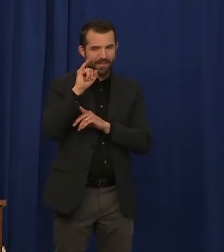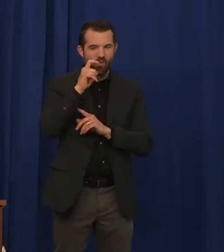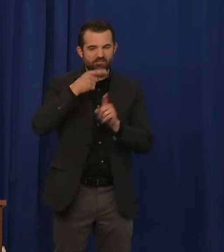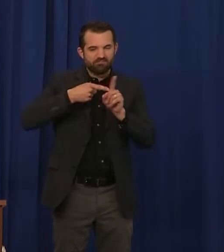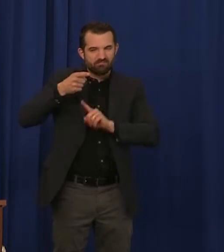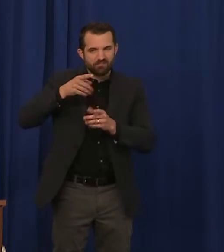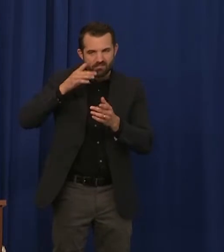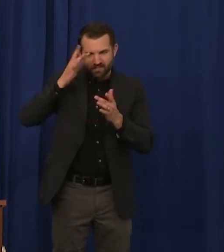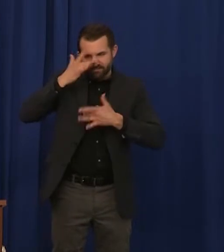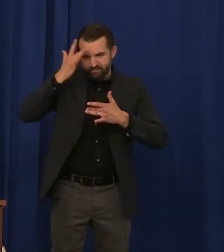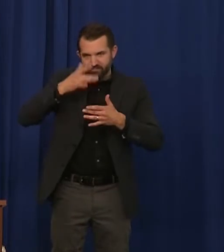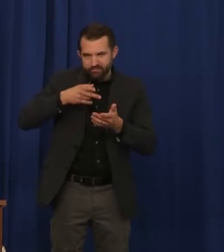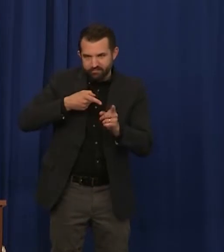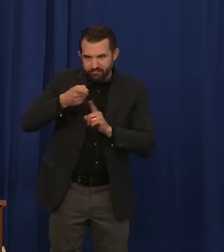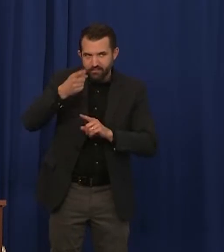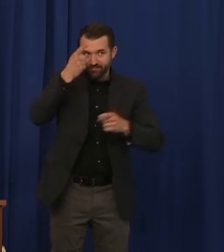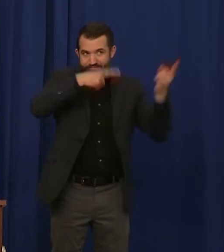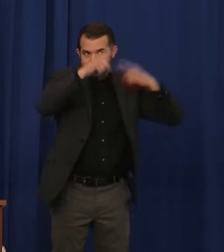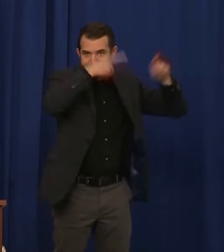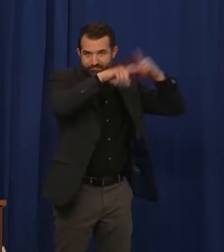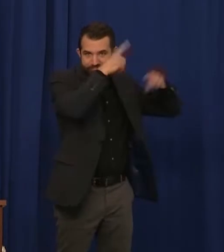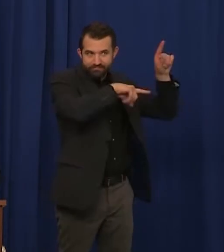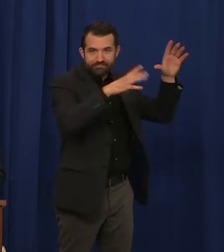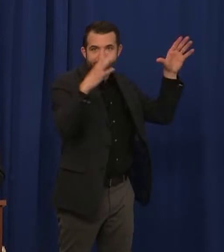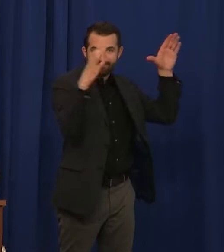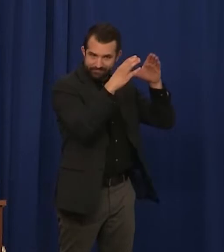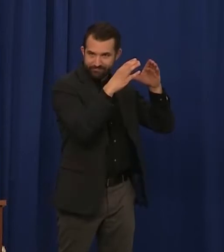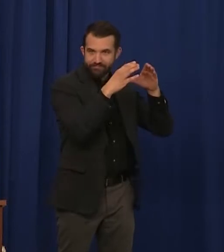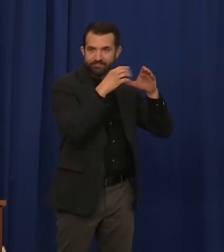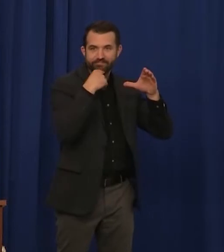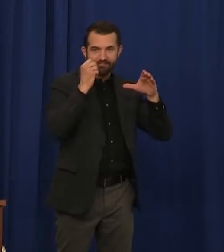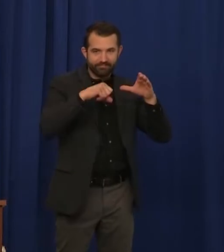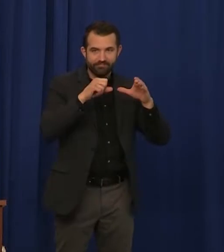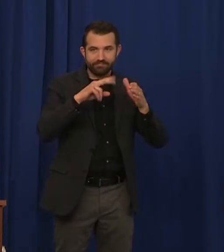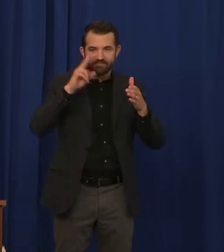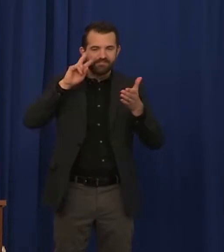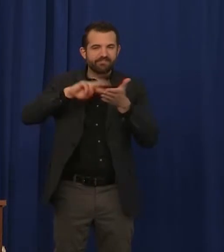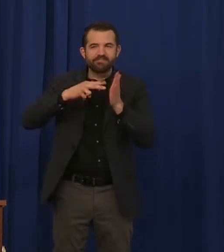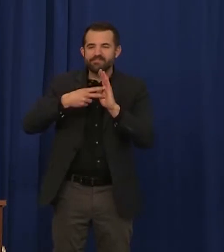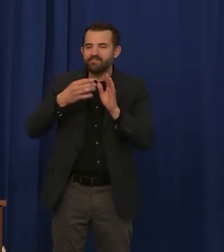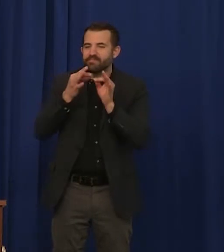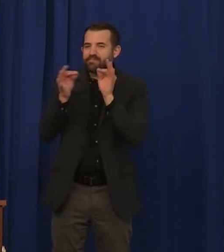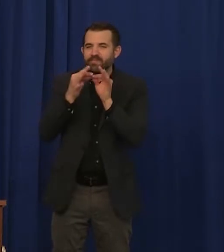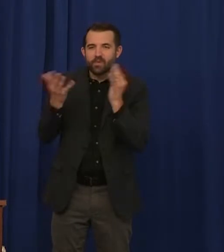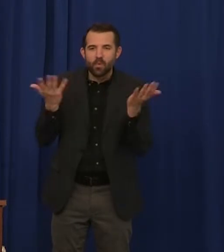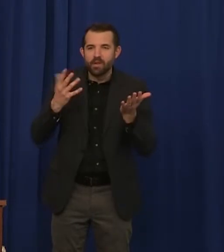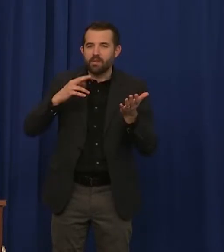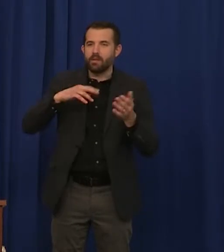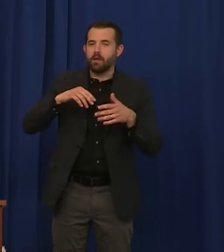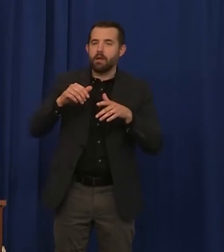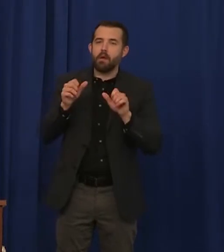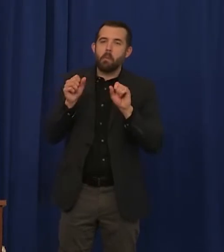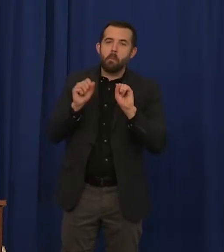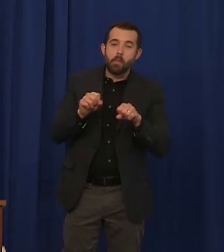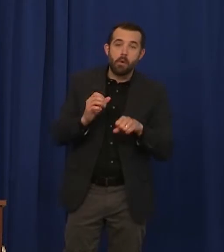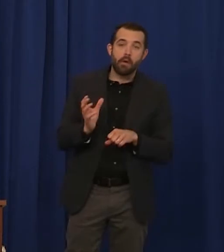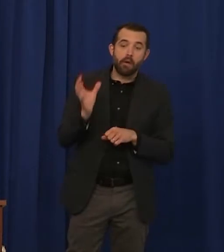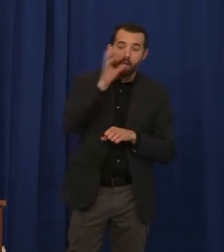professional organization. They hammered out this definition of how someone could be considered probable. Right now, of